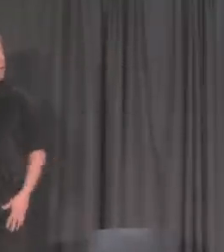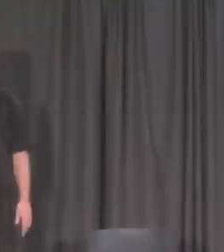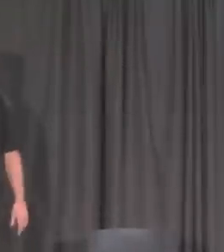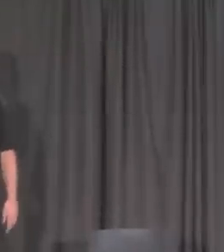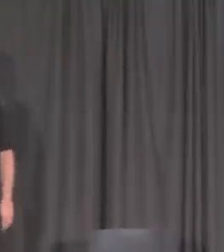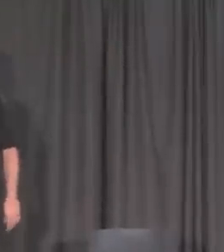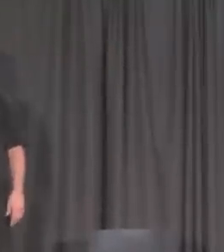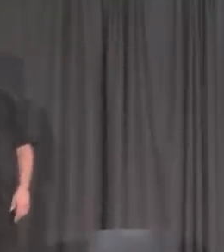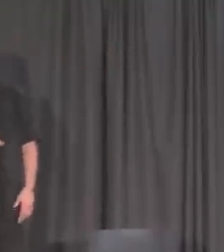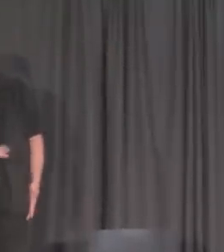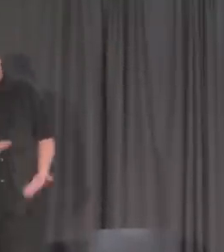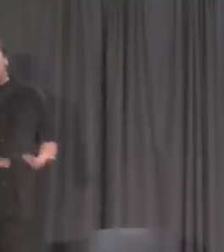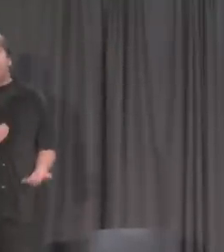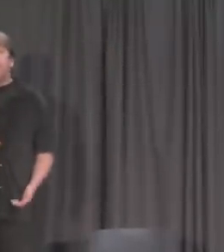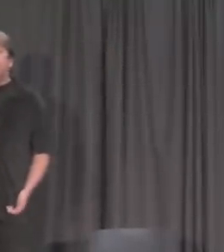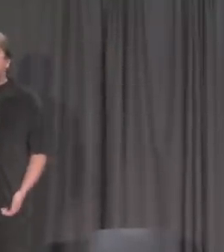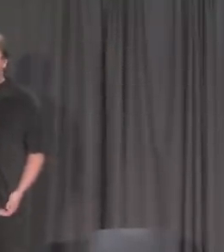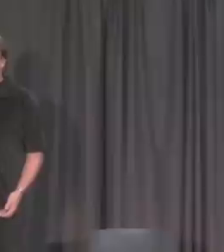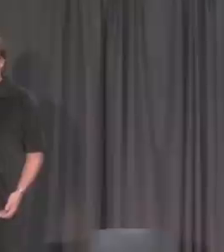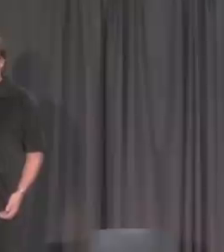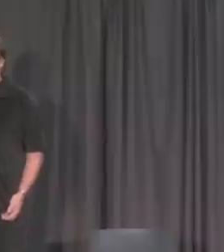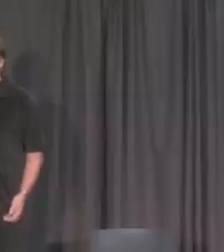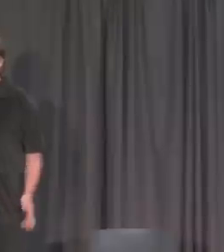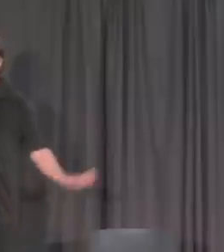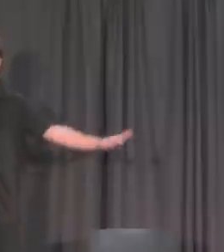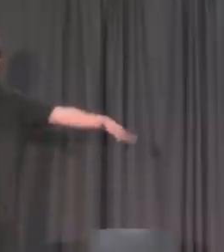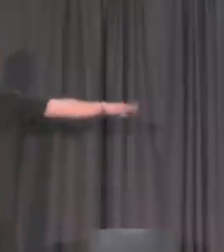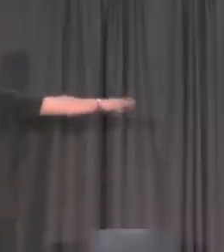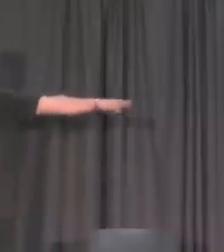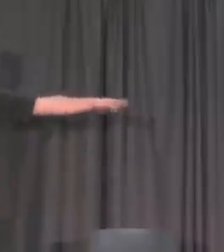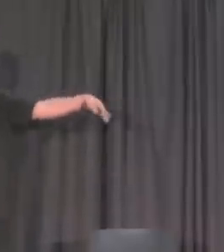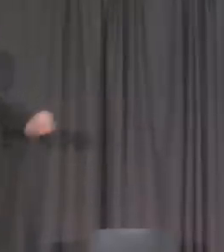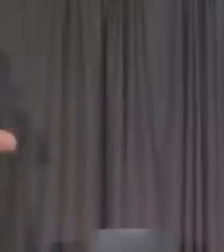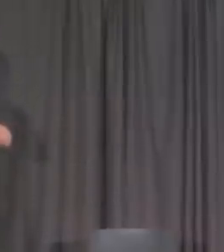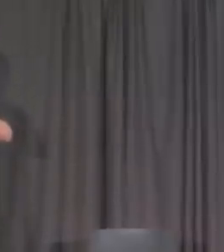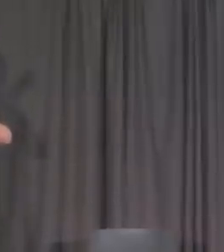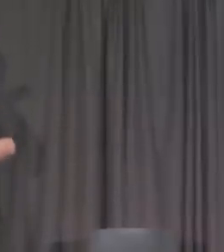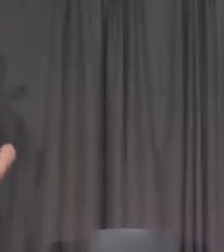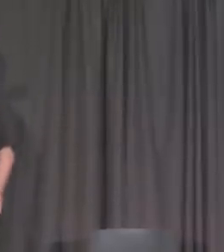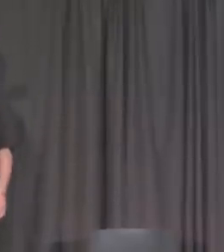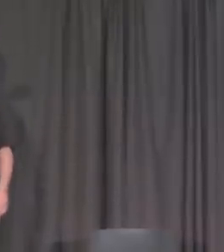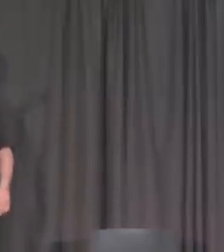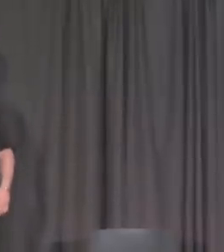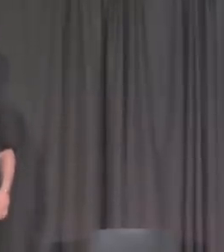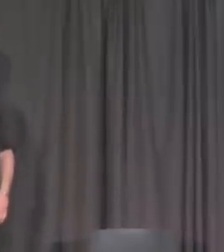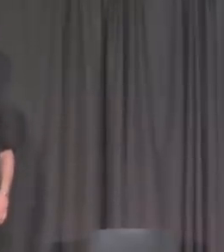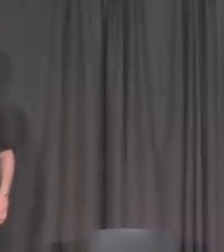And the deaf friend is like, "Oh, okay, I might. Hey, there's a tree in my head.